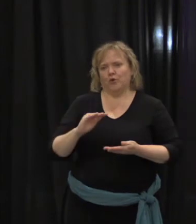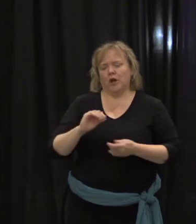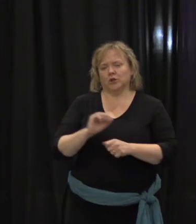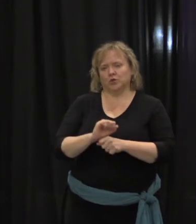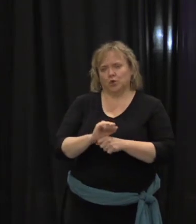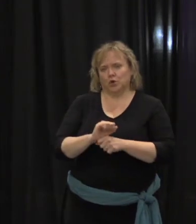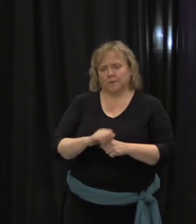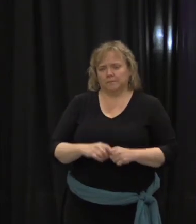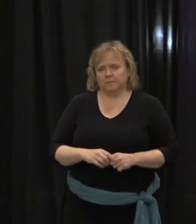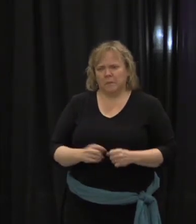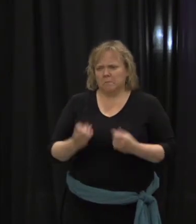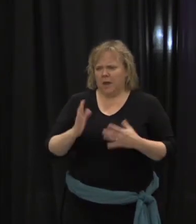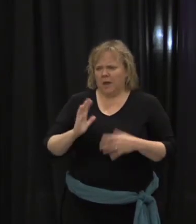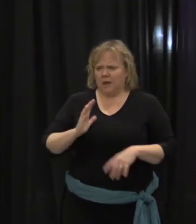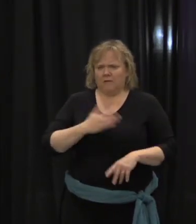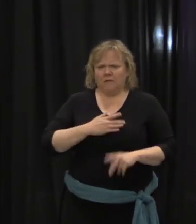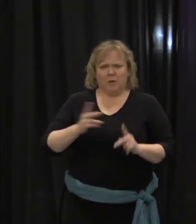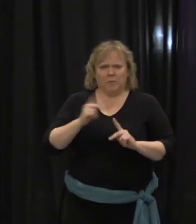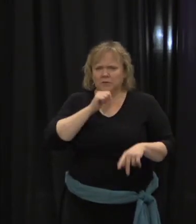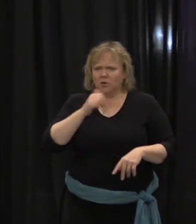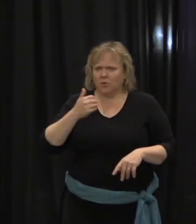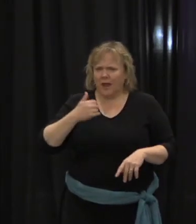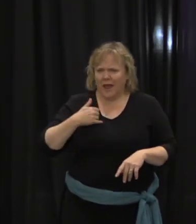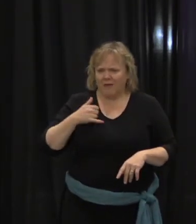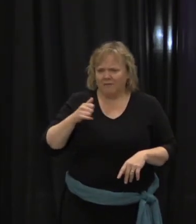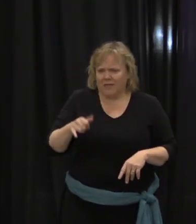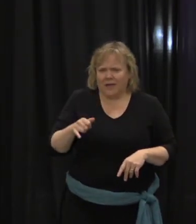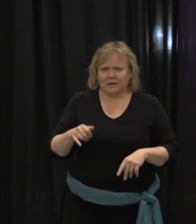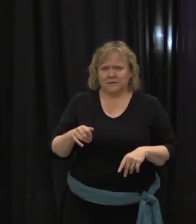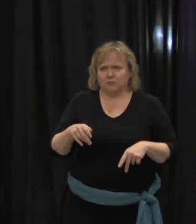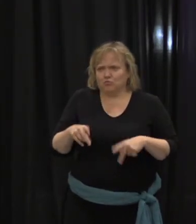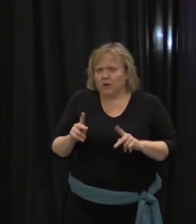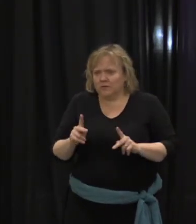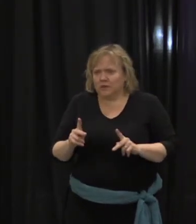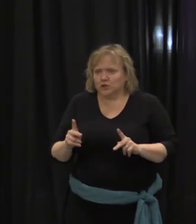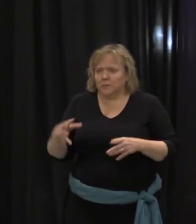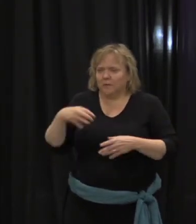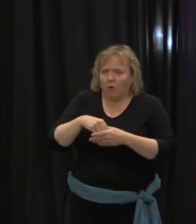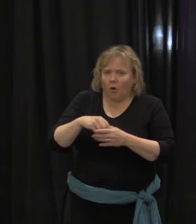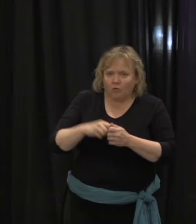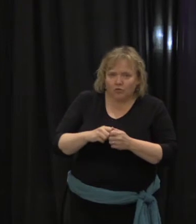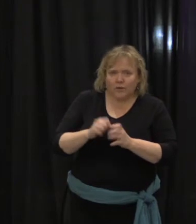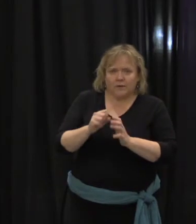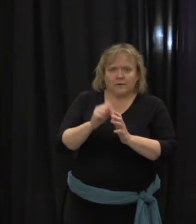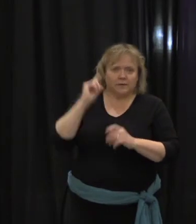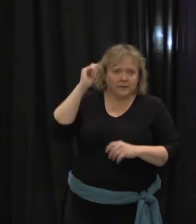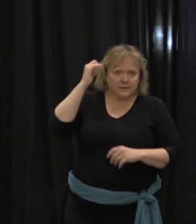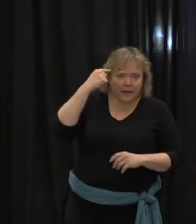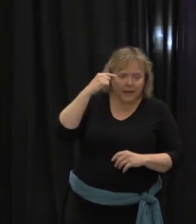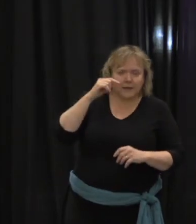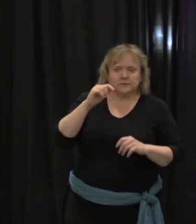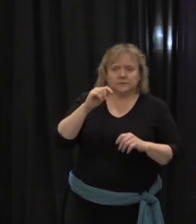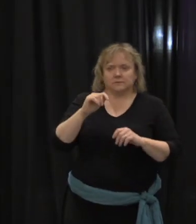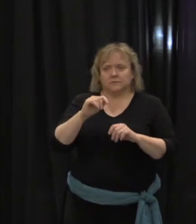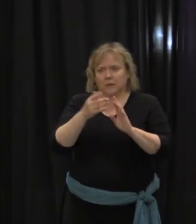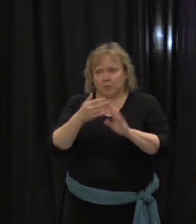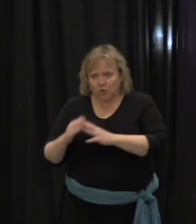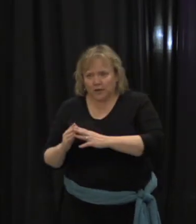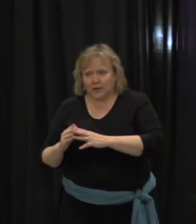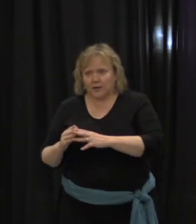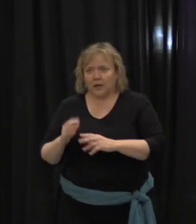because so many of our people don't have the luxury or the privilege to not be part of the state or bound up with the state. They're in the burning